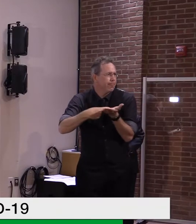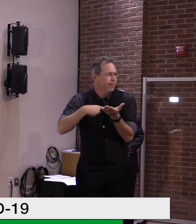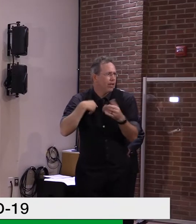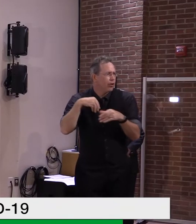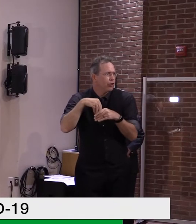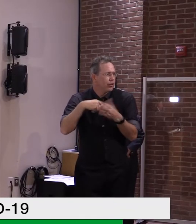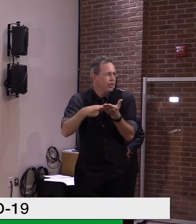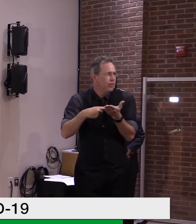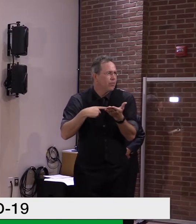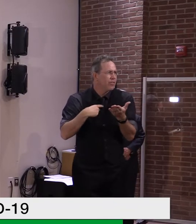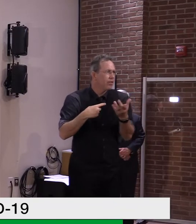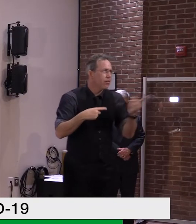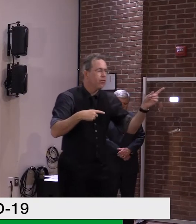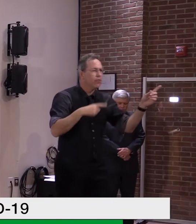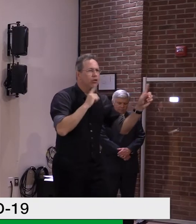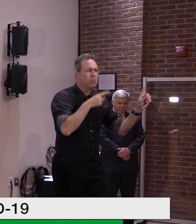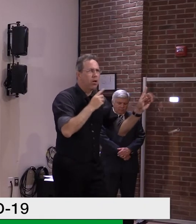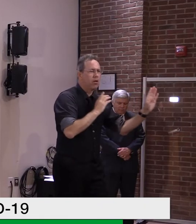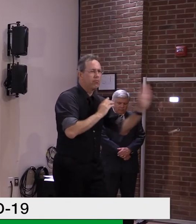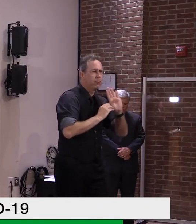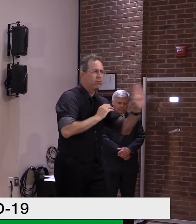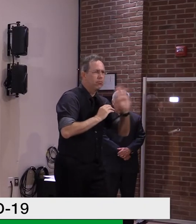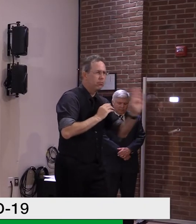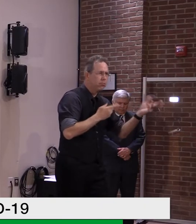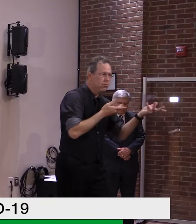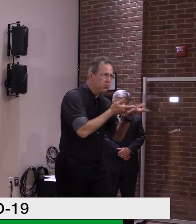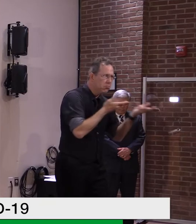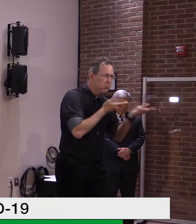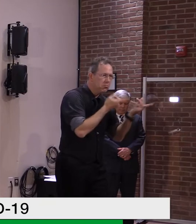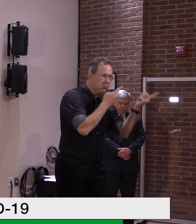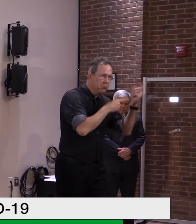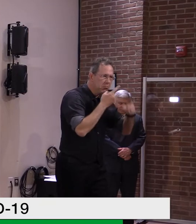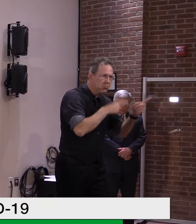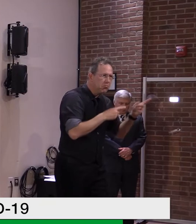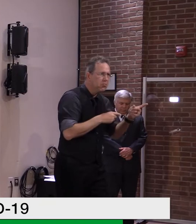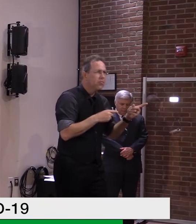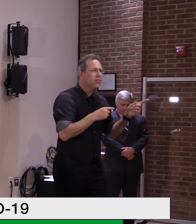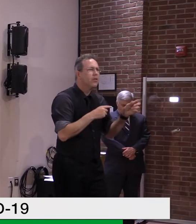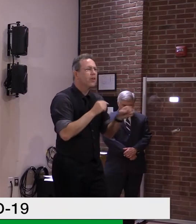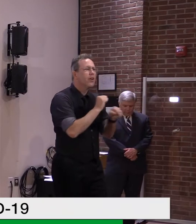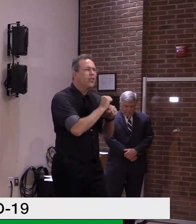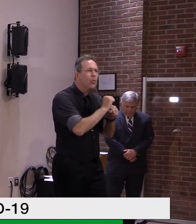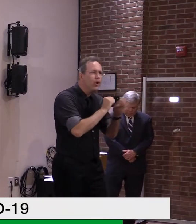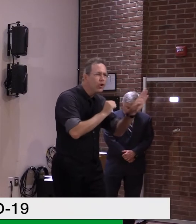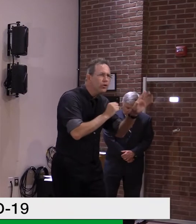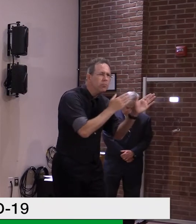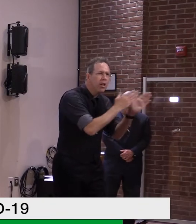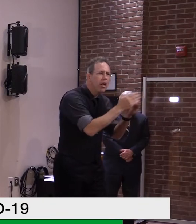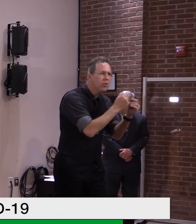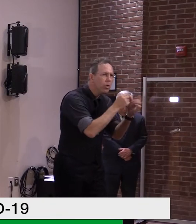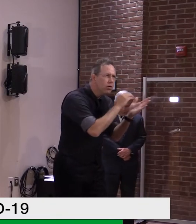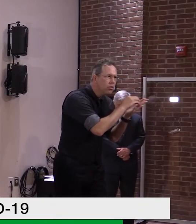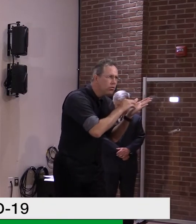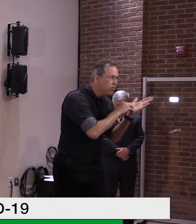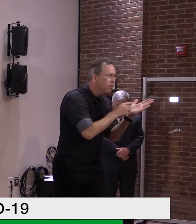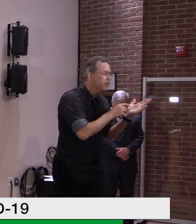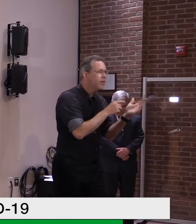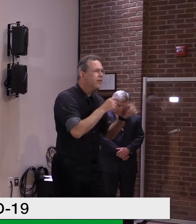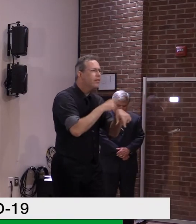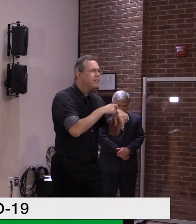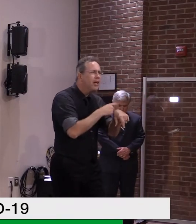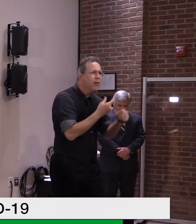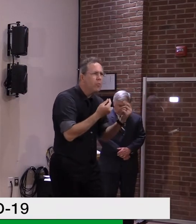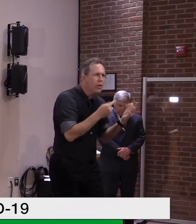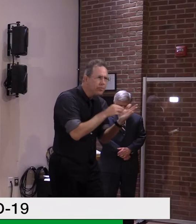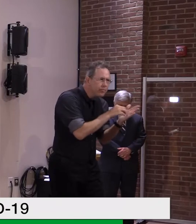that, you know, the work that they were doing right up to the day of closure was all around trying to